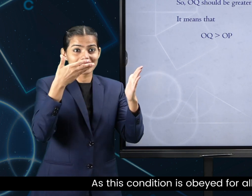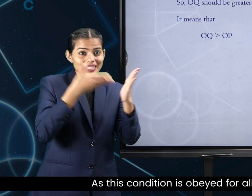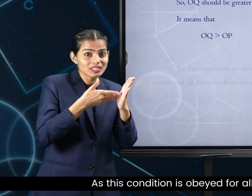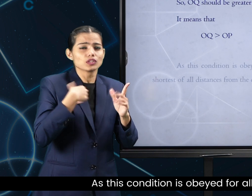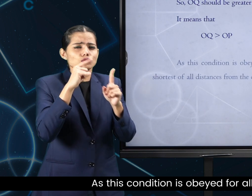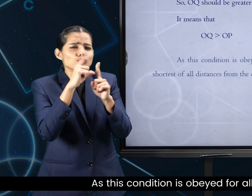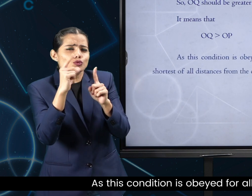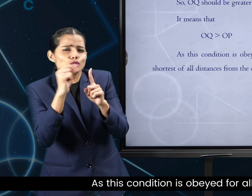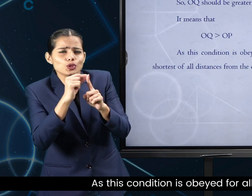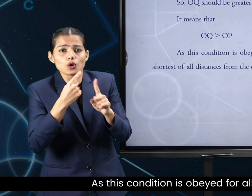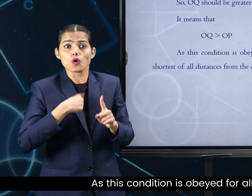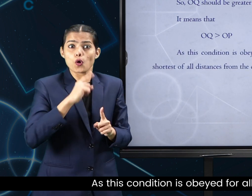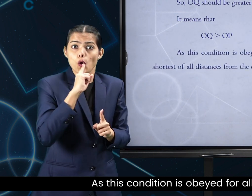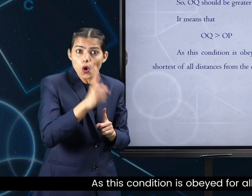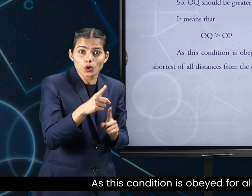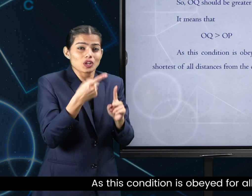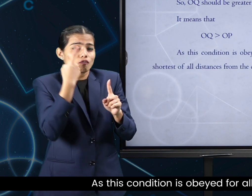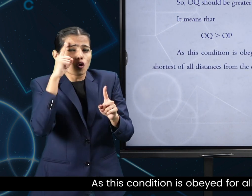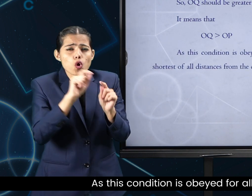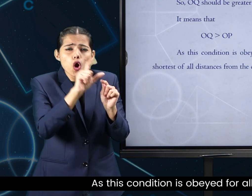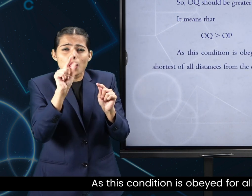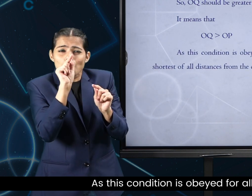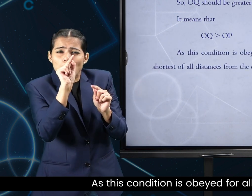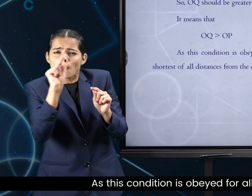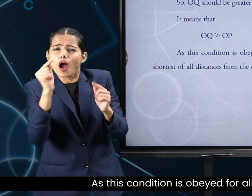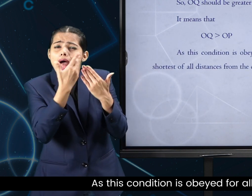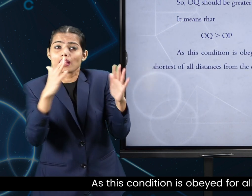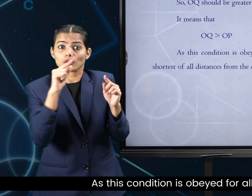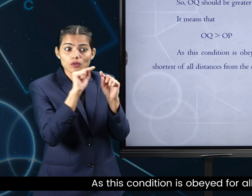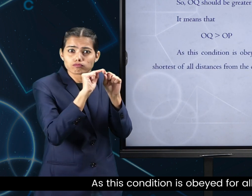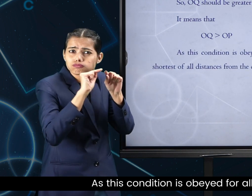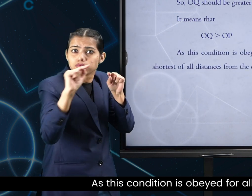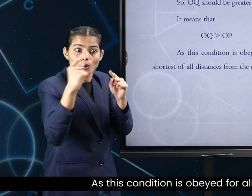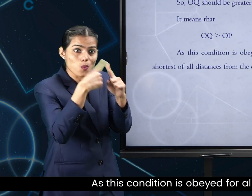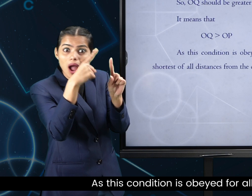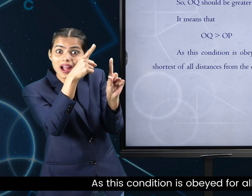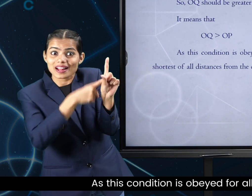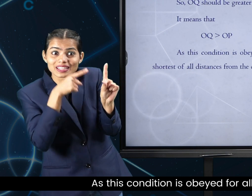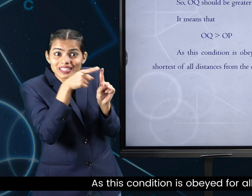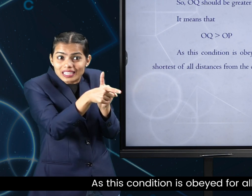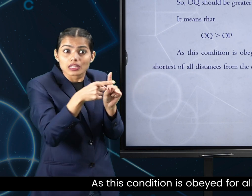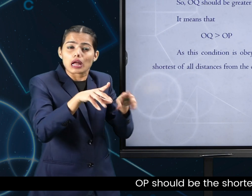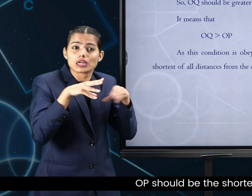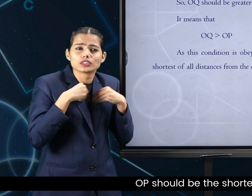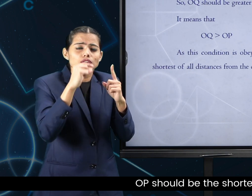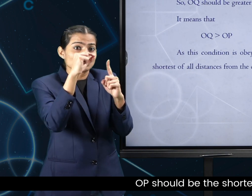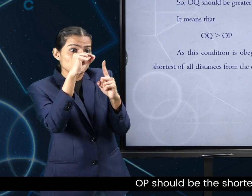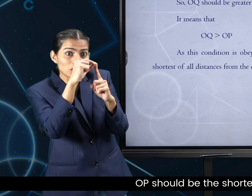As this condition is obeyed for all points on line XY except P, OP should be